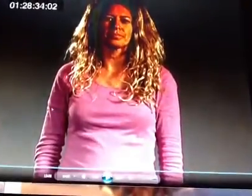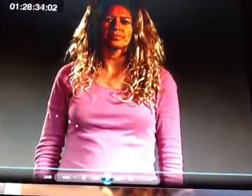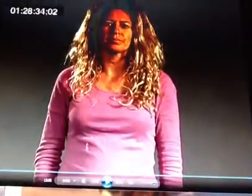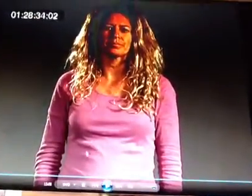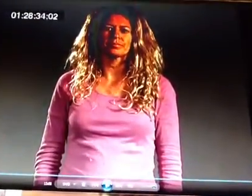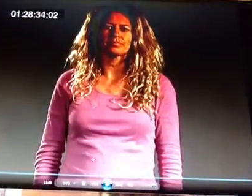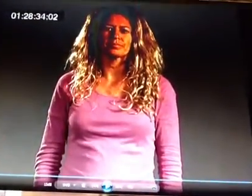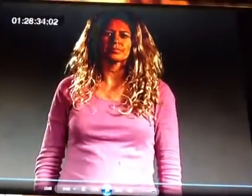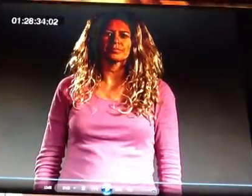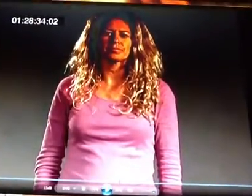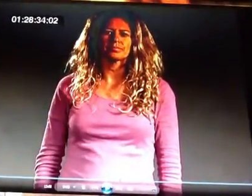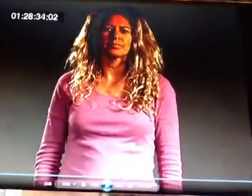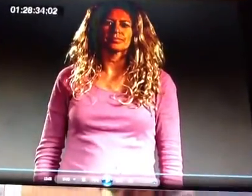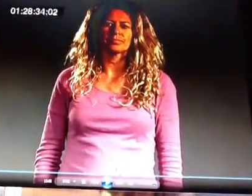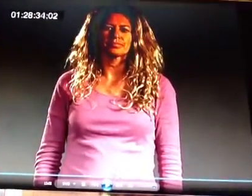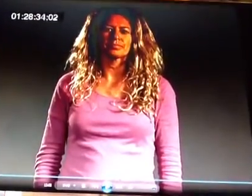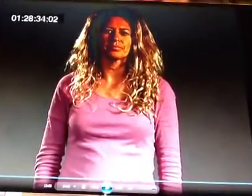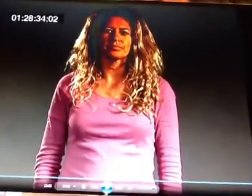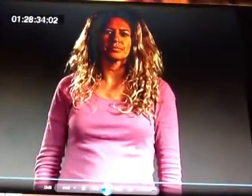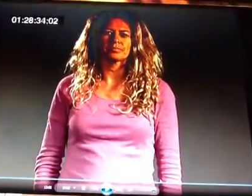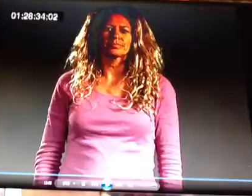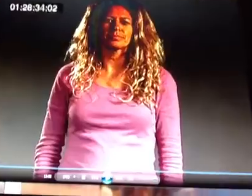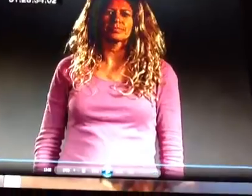Next year I'll try it again, and maybe it'll be a success next year.